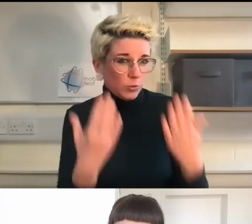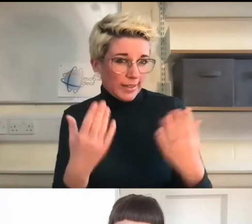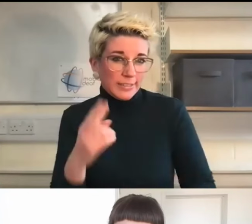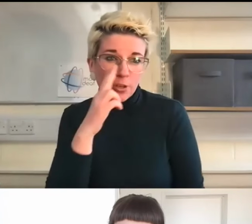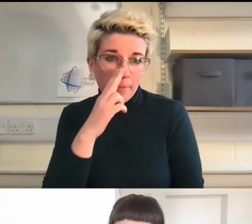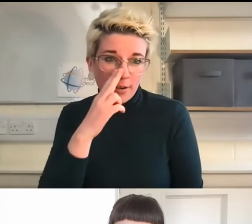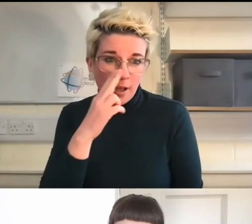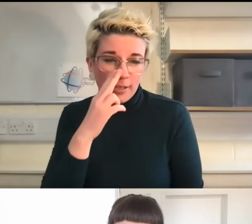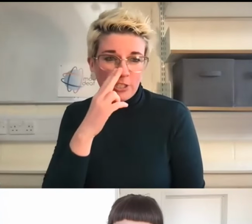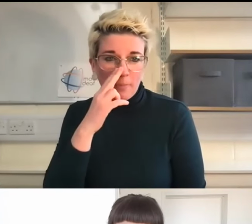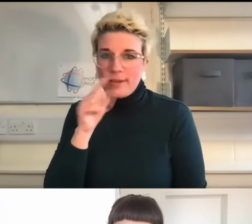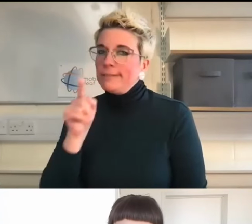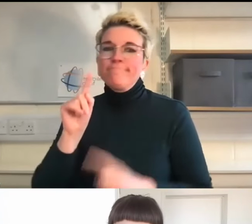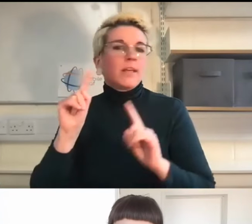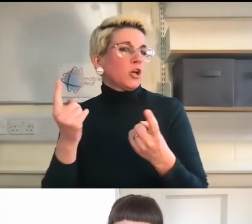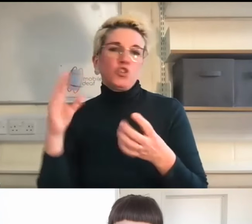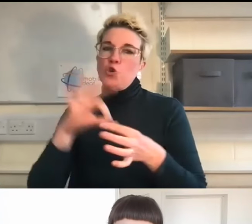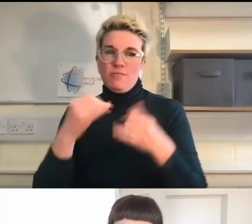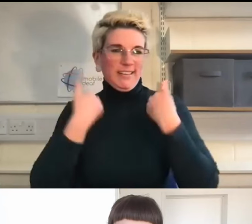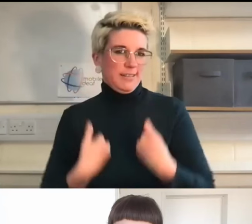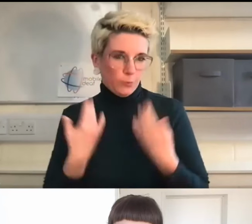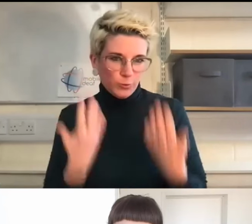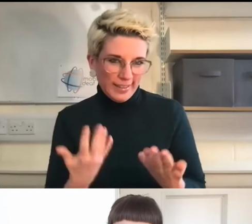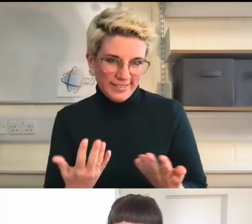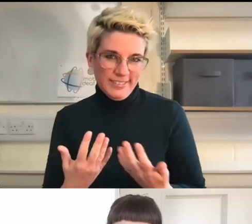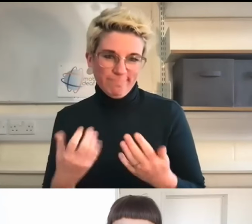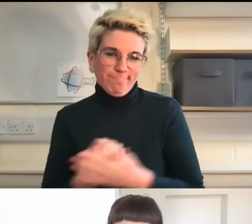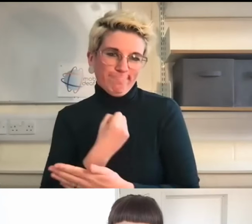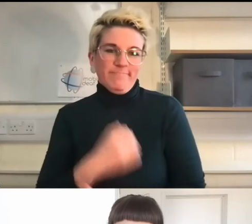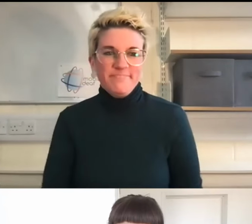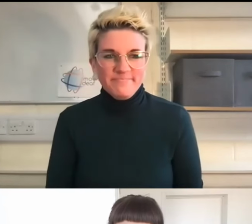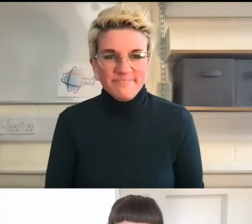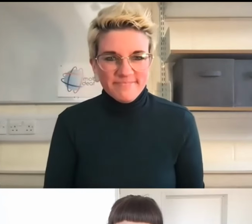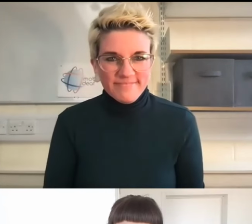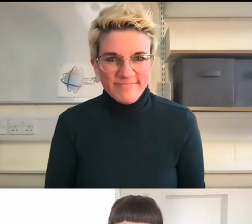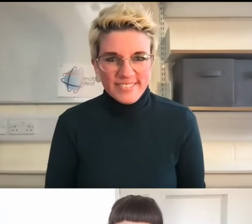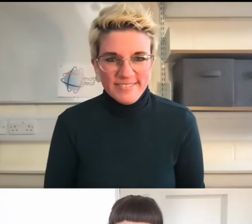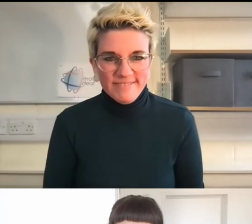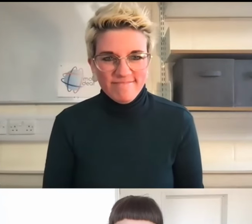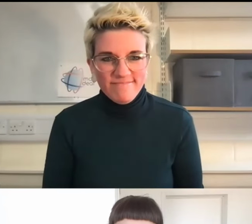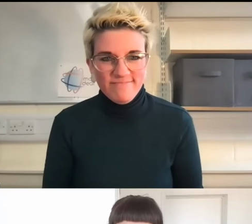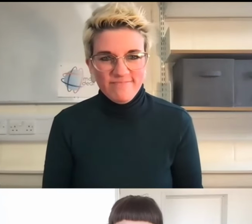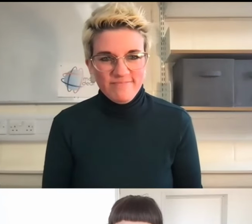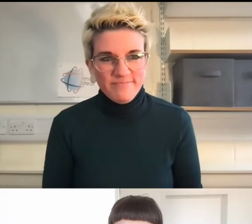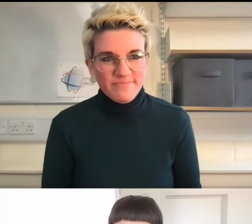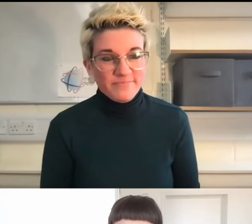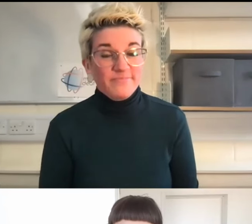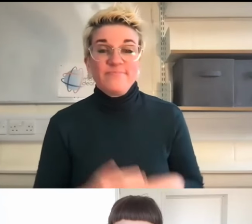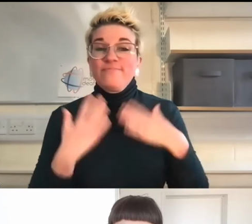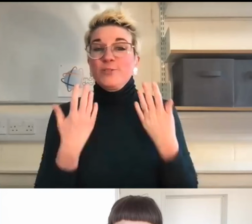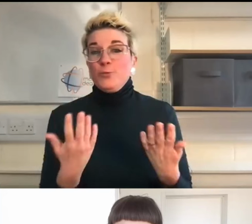Now, we should have one other person with us today, Jemina Napier, but unfortunately she's unwell and can't be with us today.